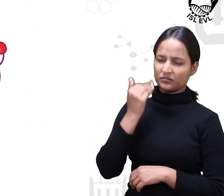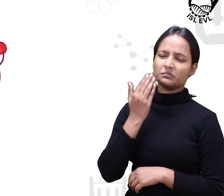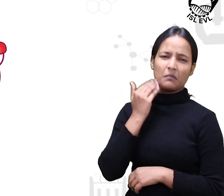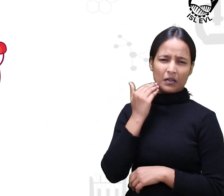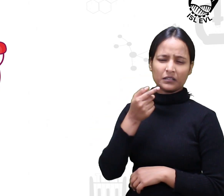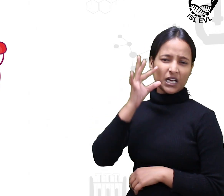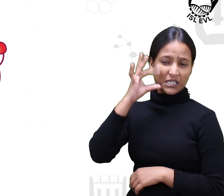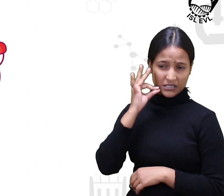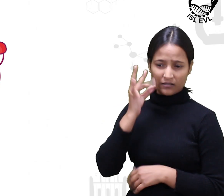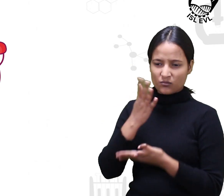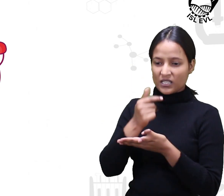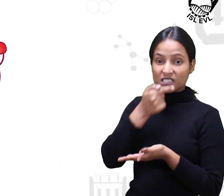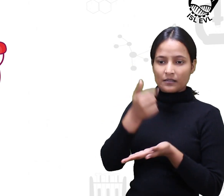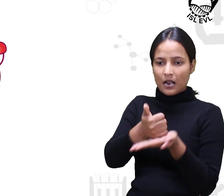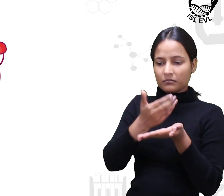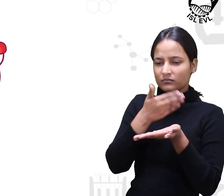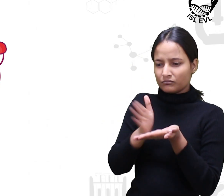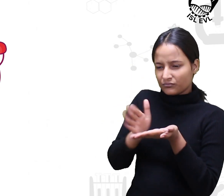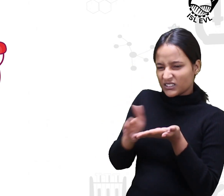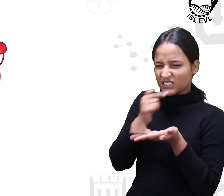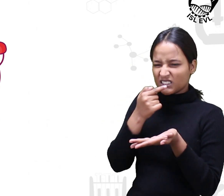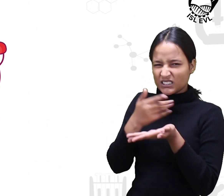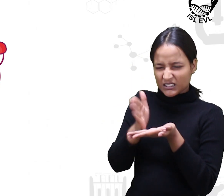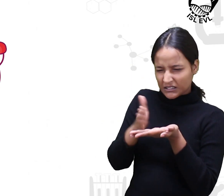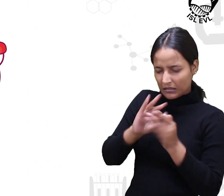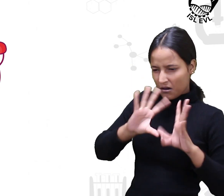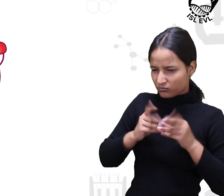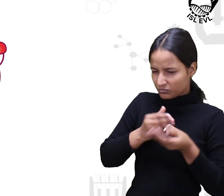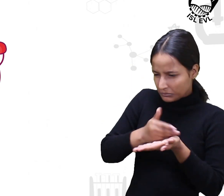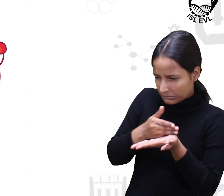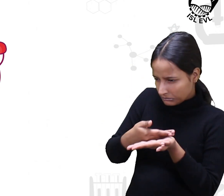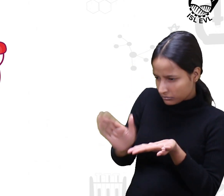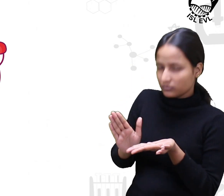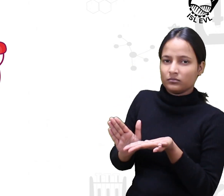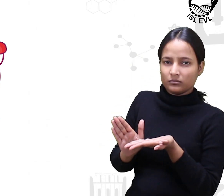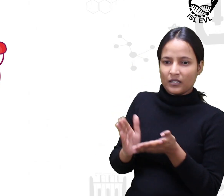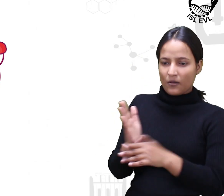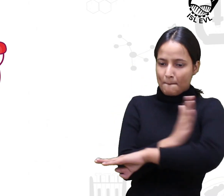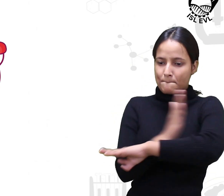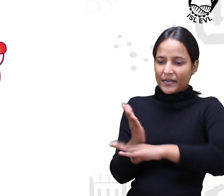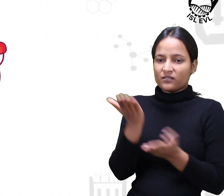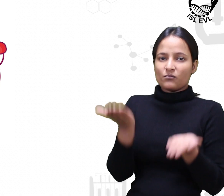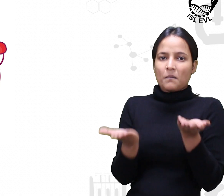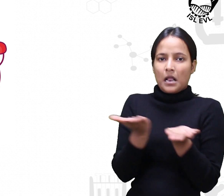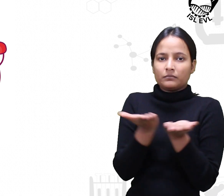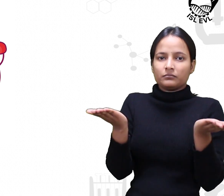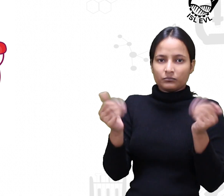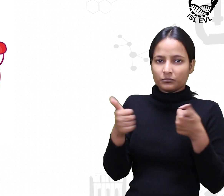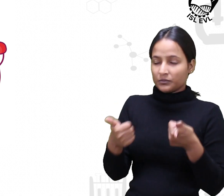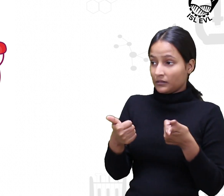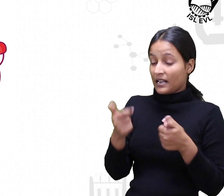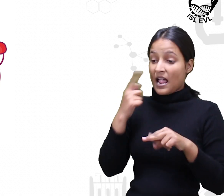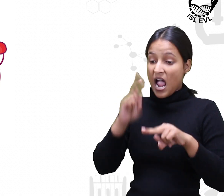biofilm's balance. But more importantly, it also disrupts the matrix so that when the biofilm